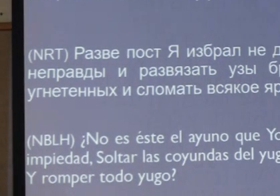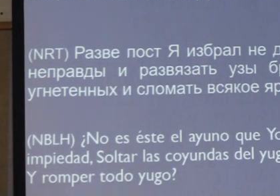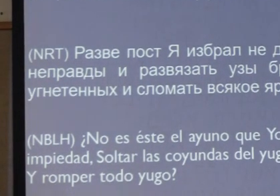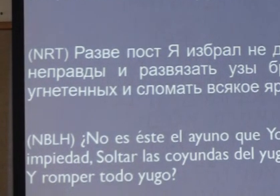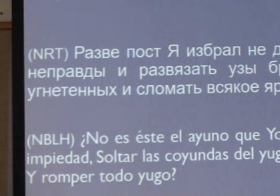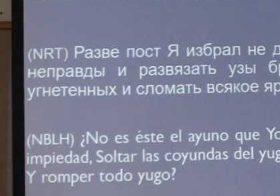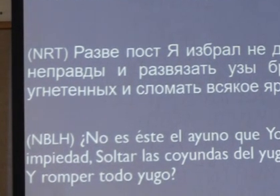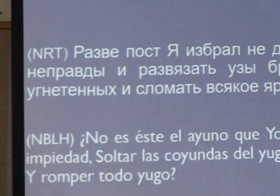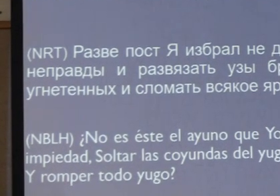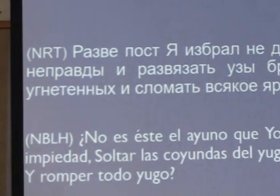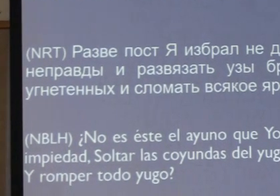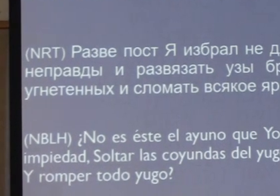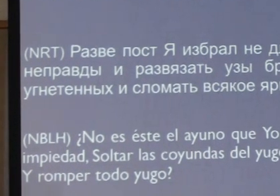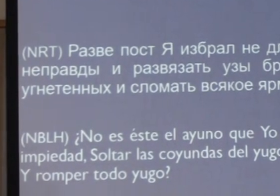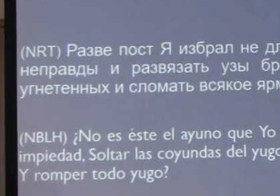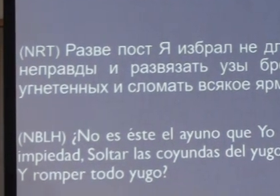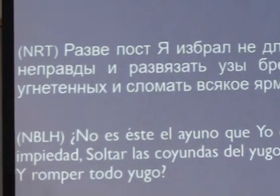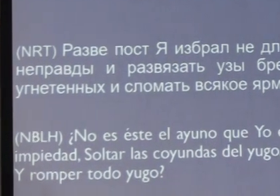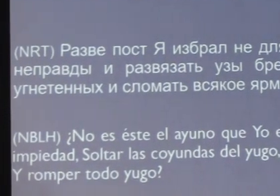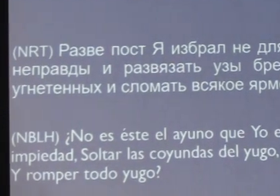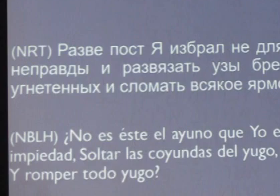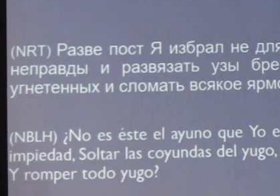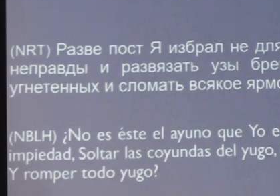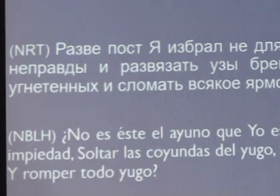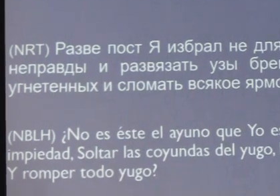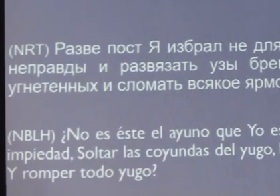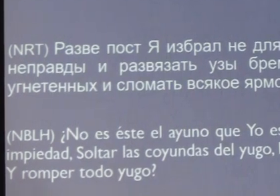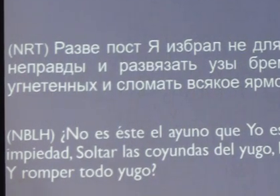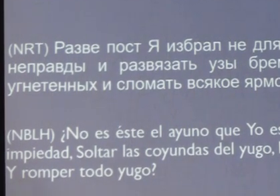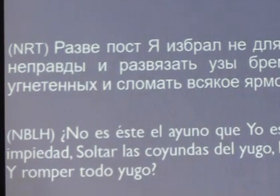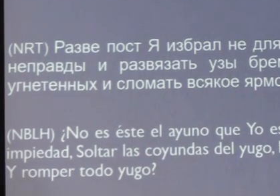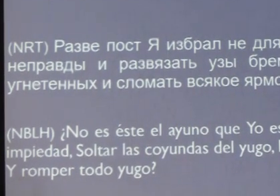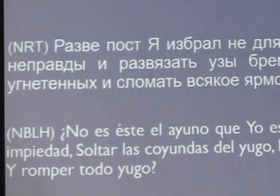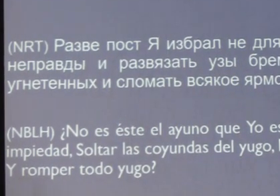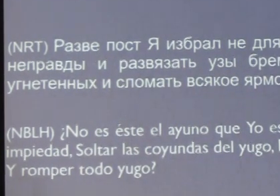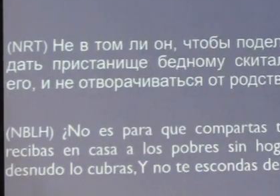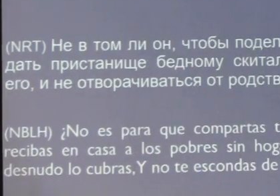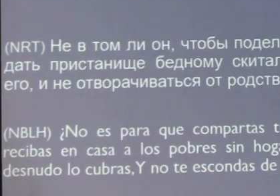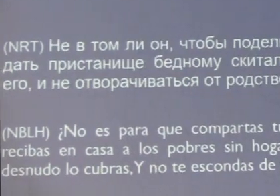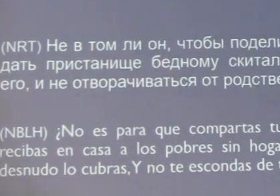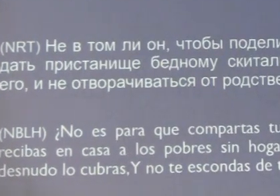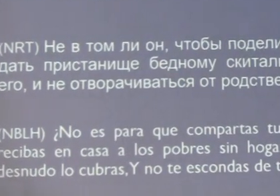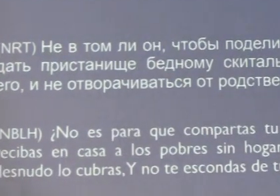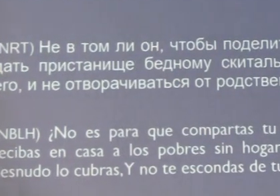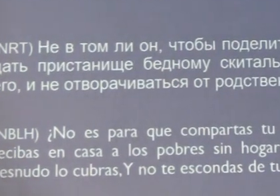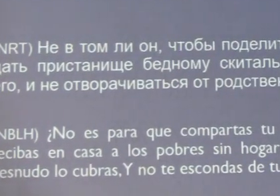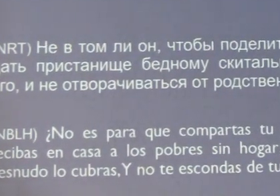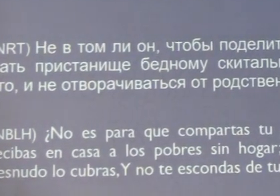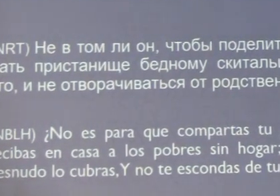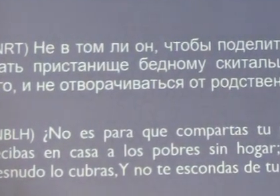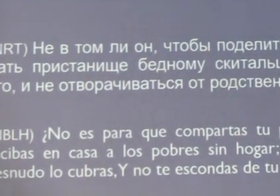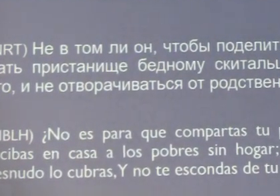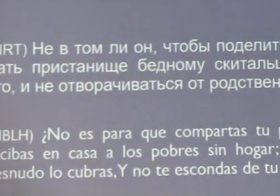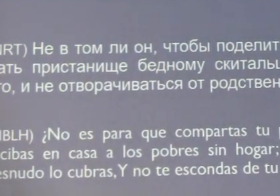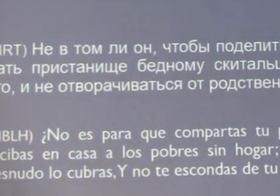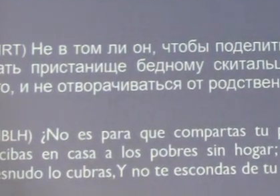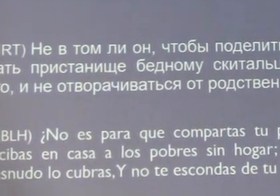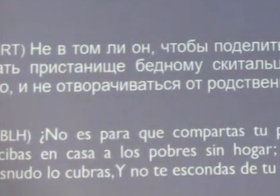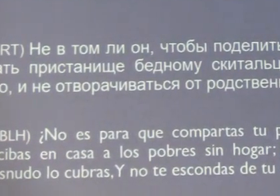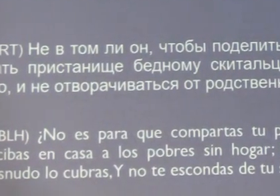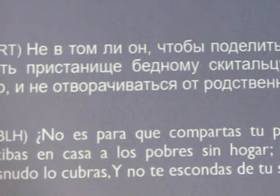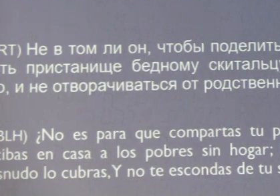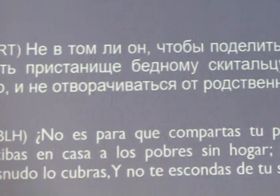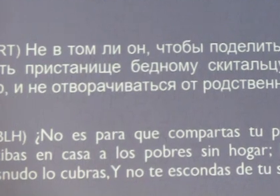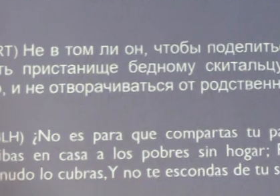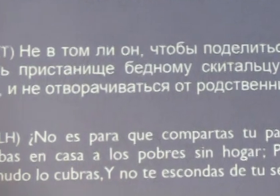to let the oppressed go free and to tear off every yoke? Is it not to share your bread with the hungry, to bring the